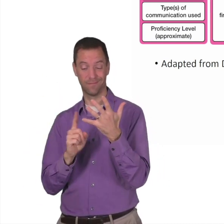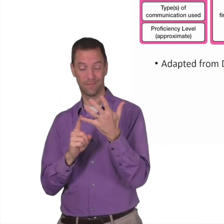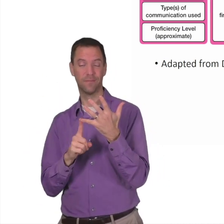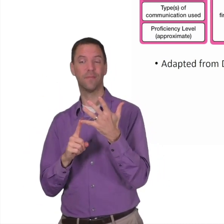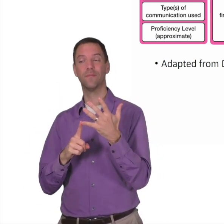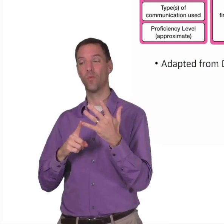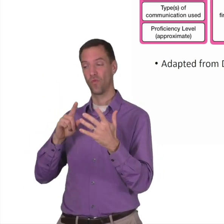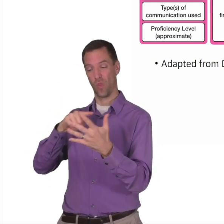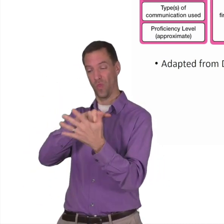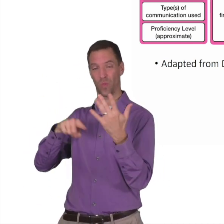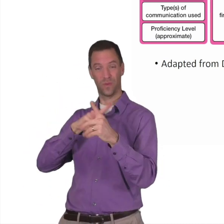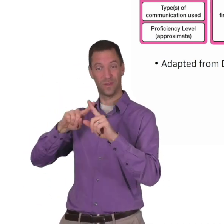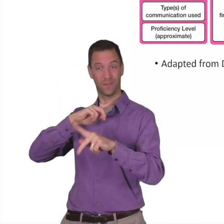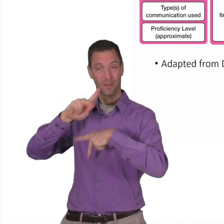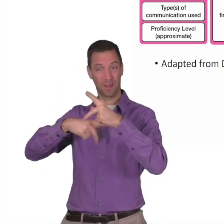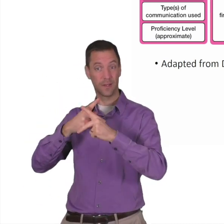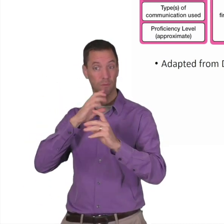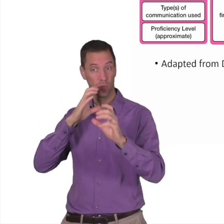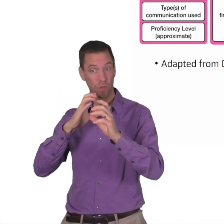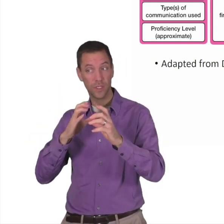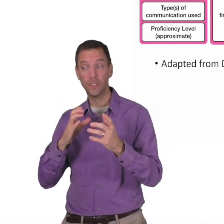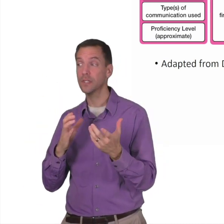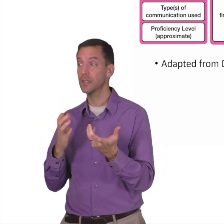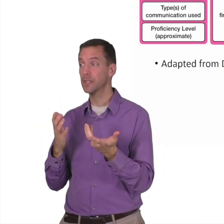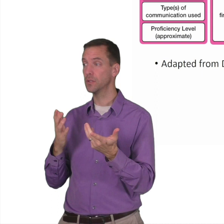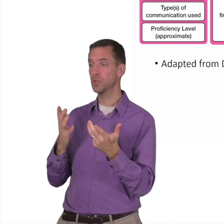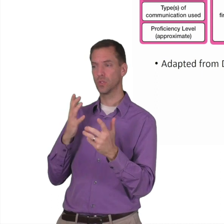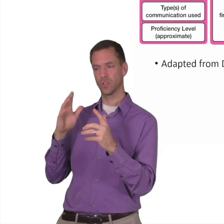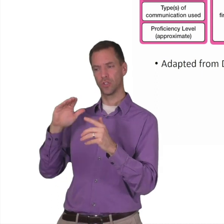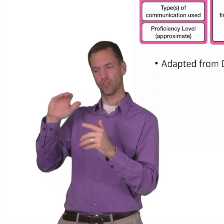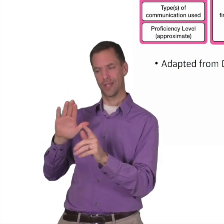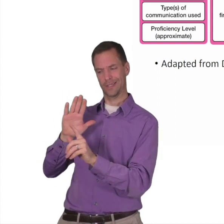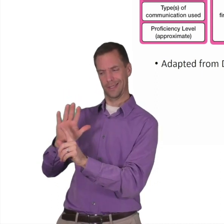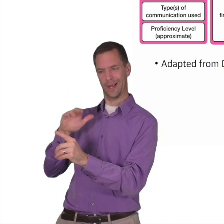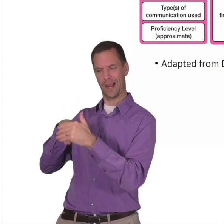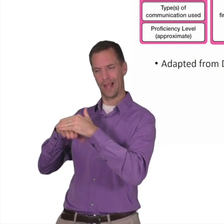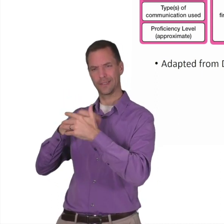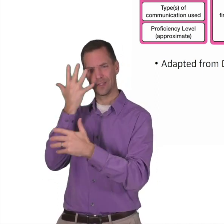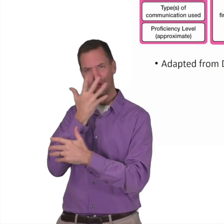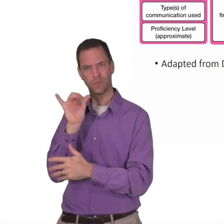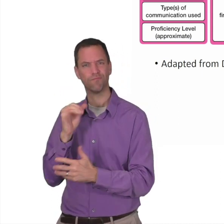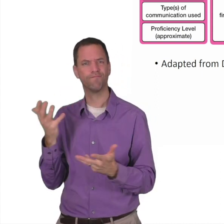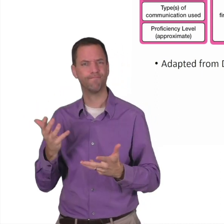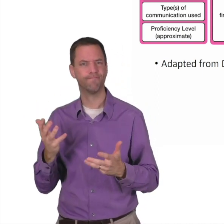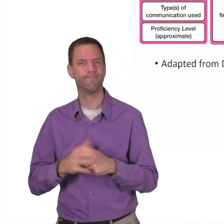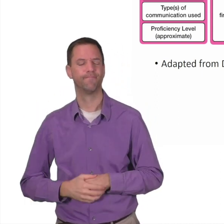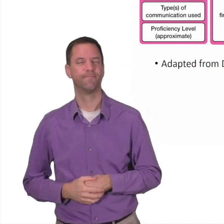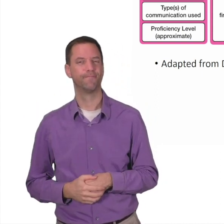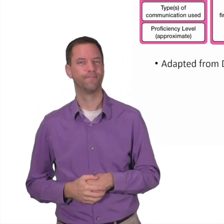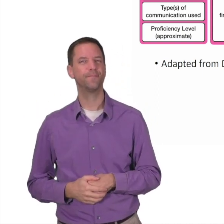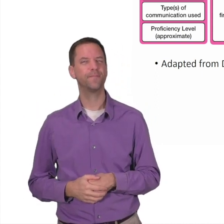communication? And then finally, how accessible were those different kinds of communication to the